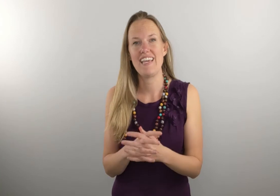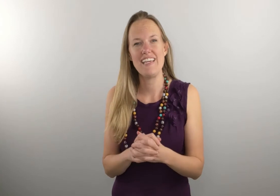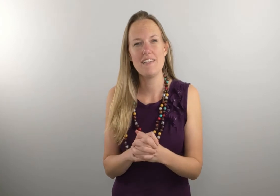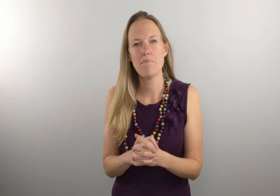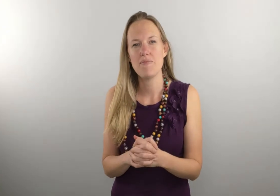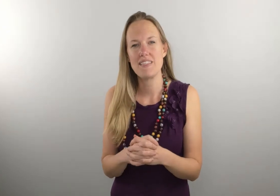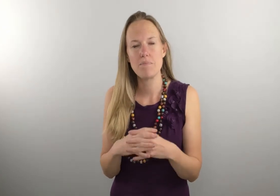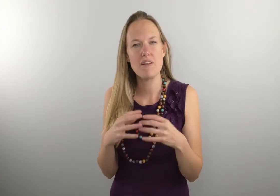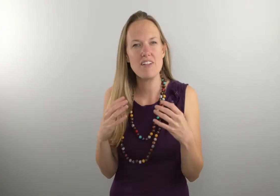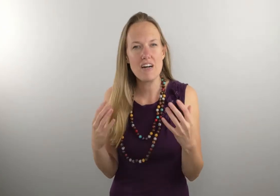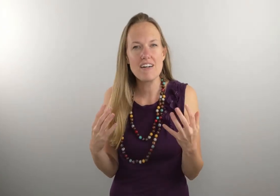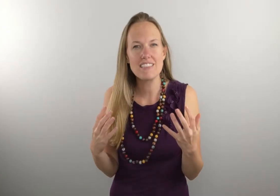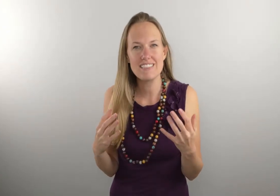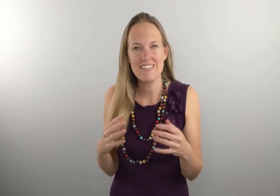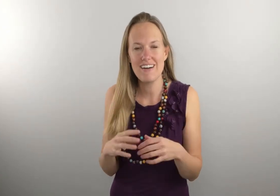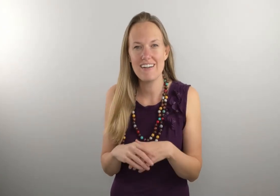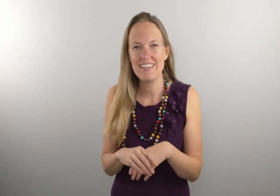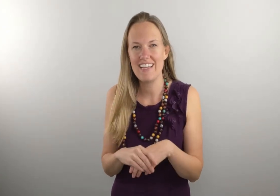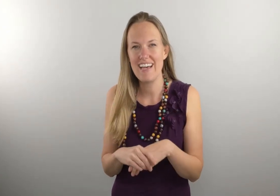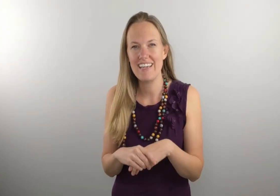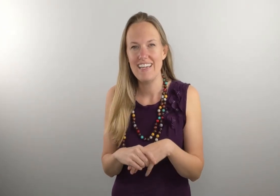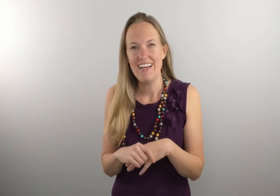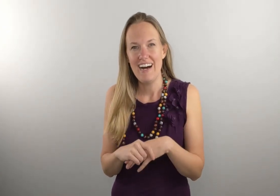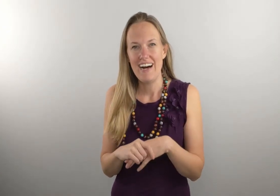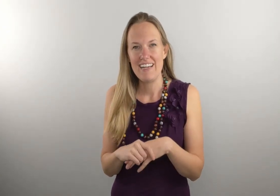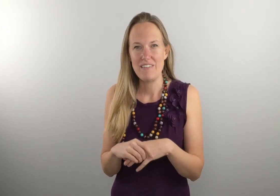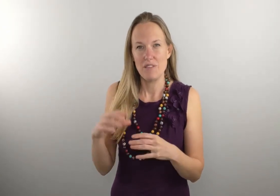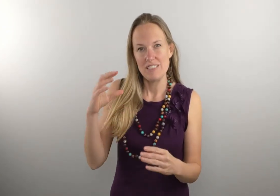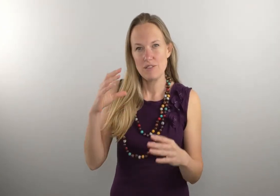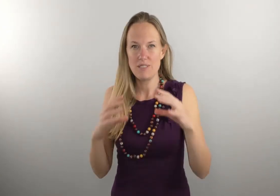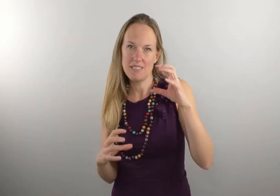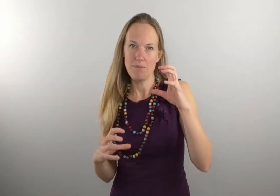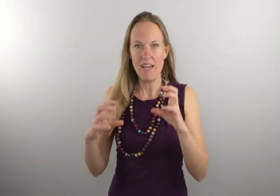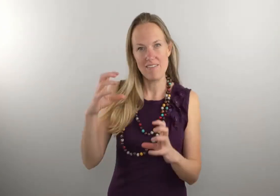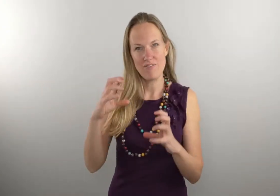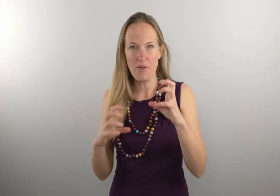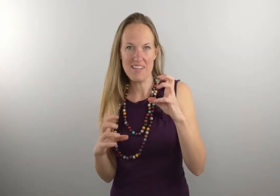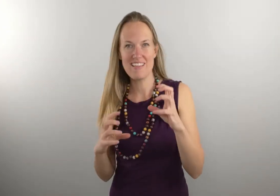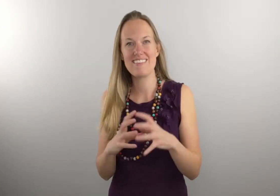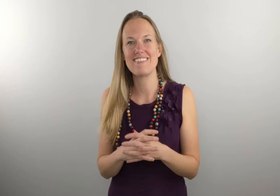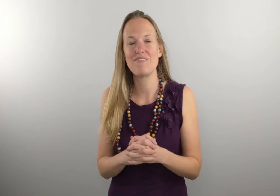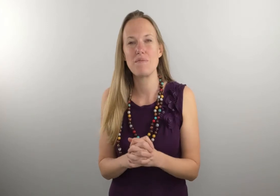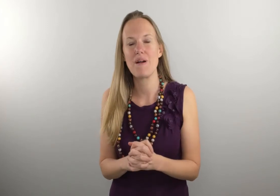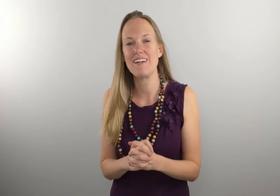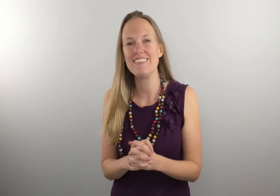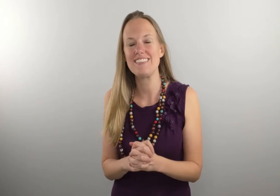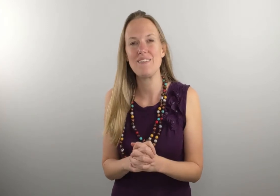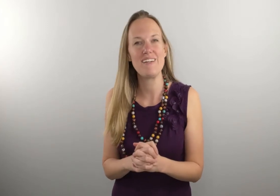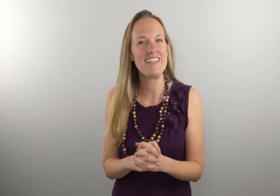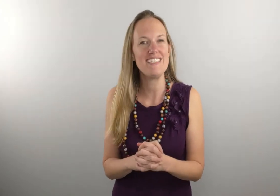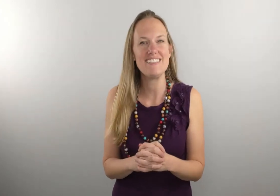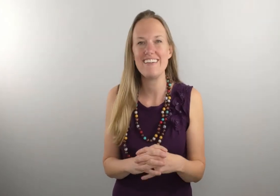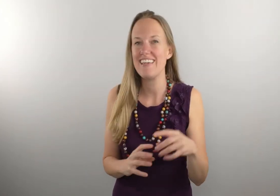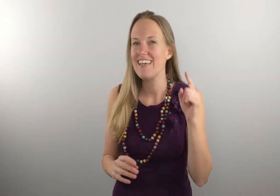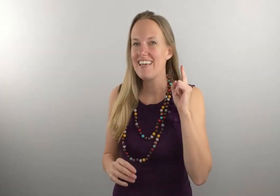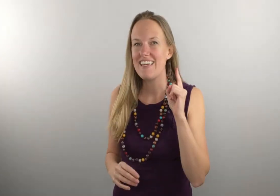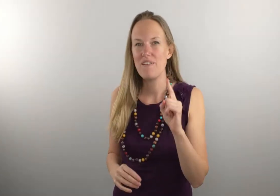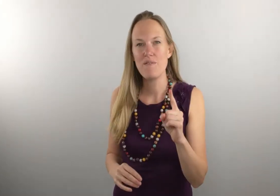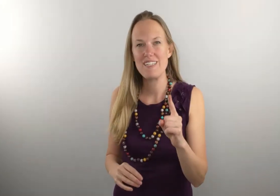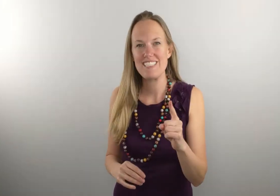okay? It's a bit of an odd song in that it really switches back and forth through different parts, so we're going to do it in one